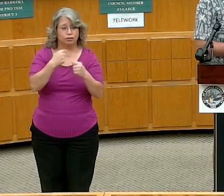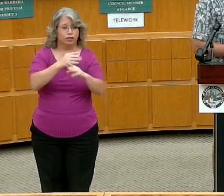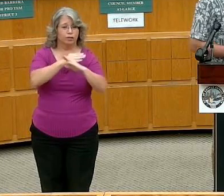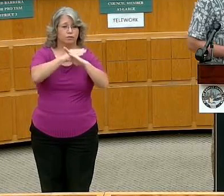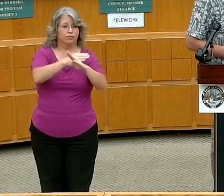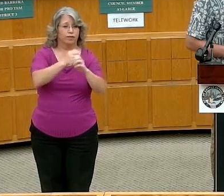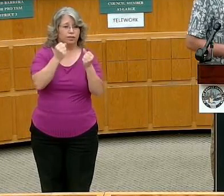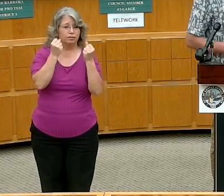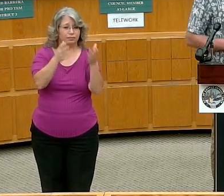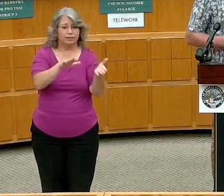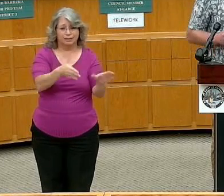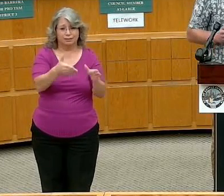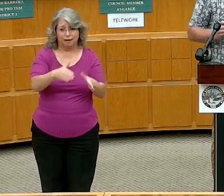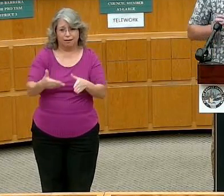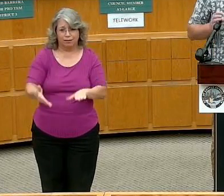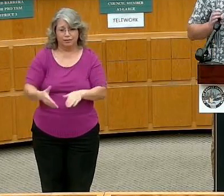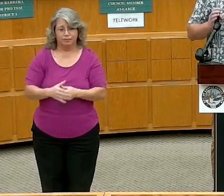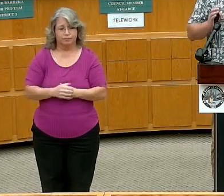control.